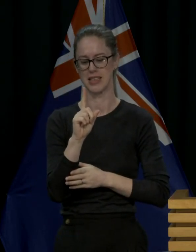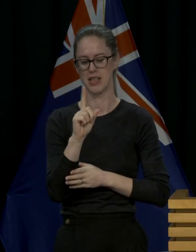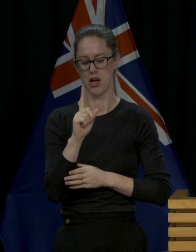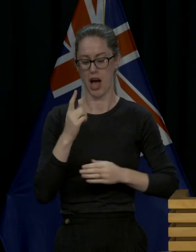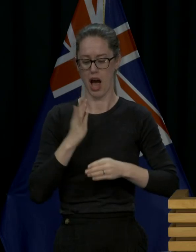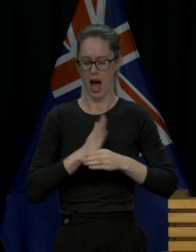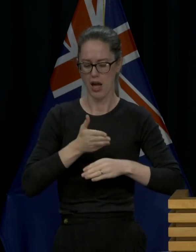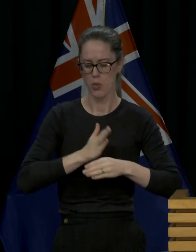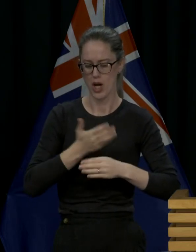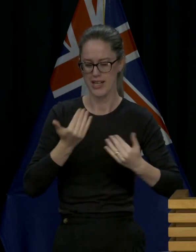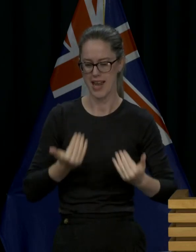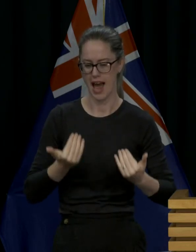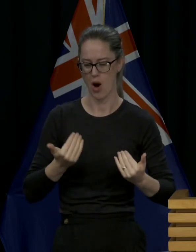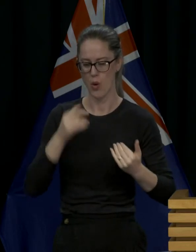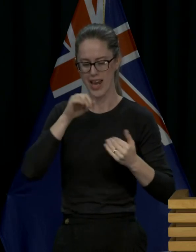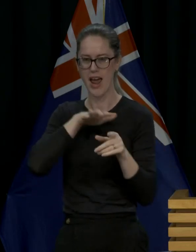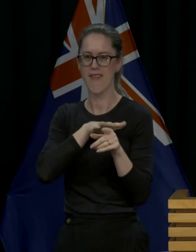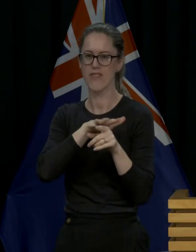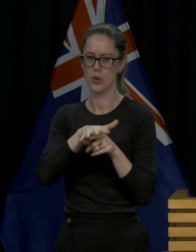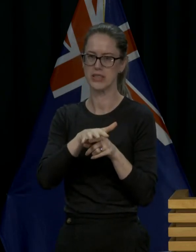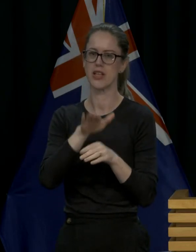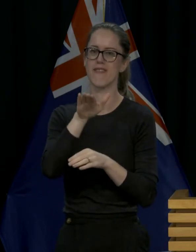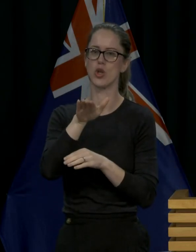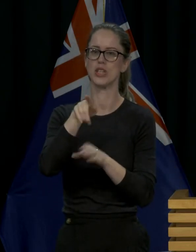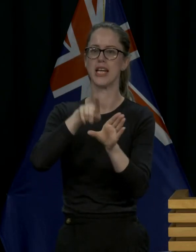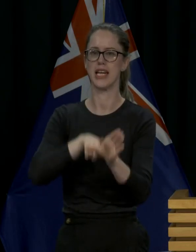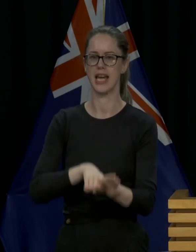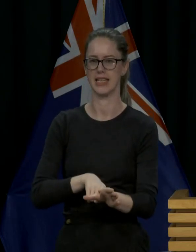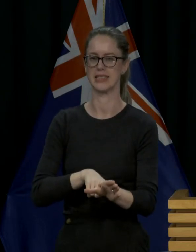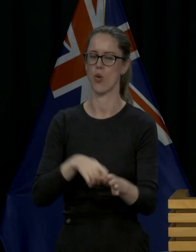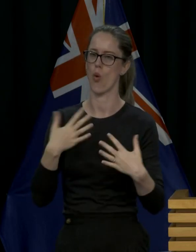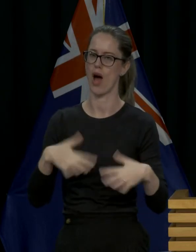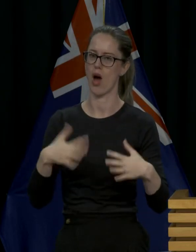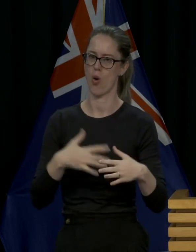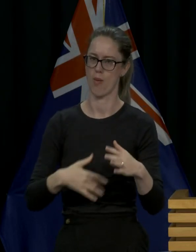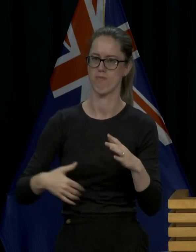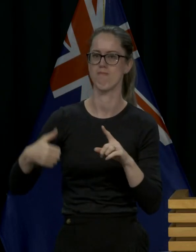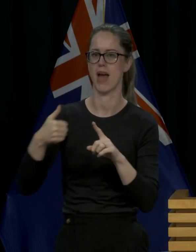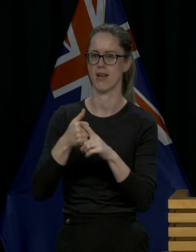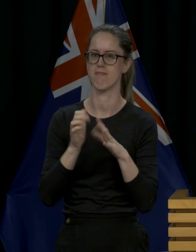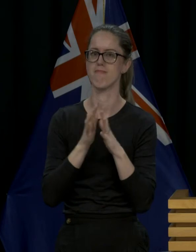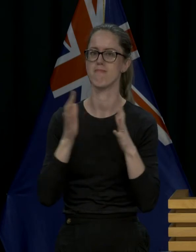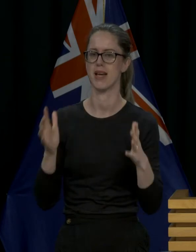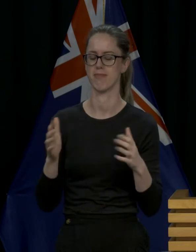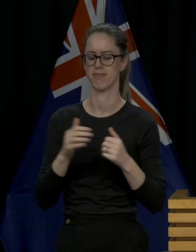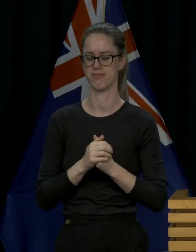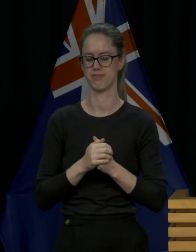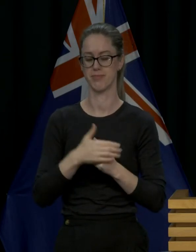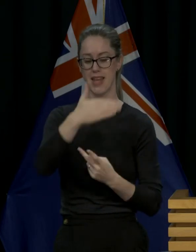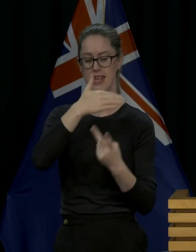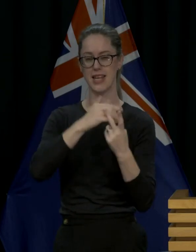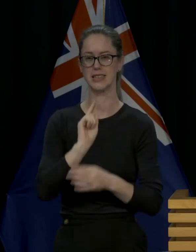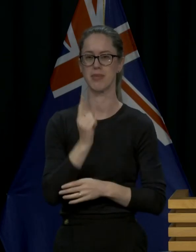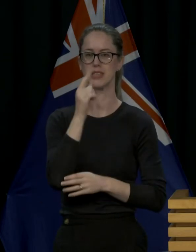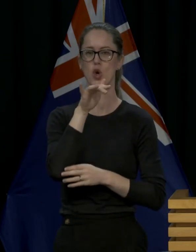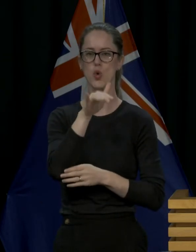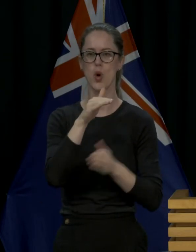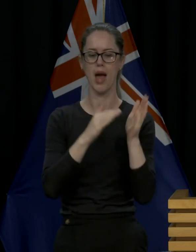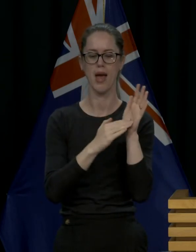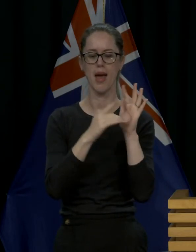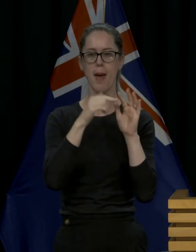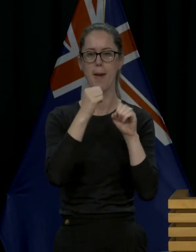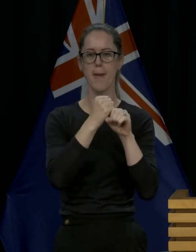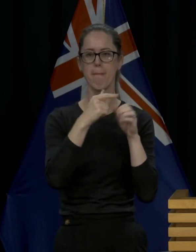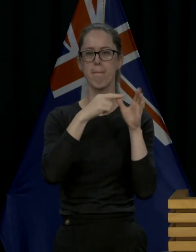next generation and the way we choose to rebuild is immense. That's where our next Minister, Megan Woods, comes